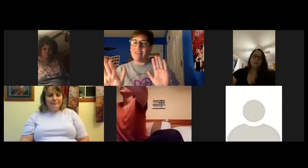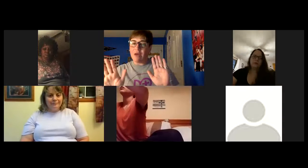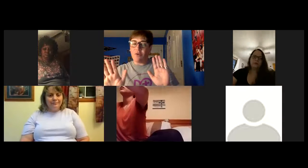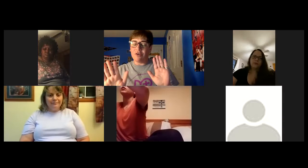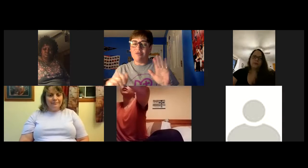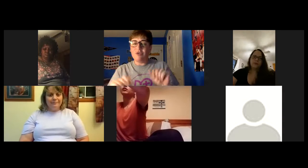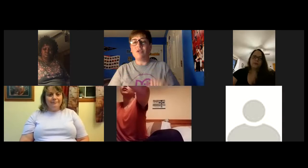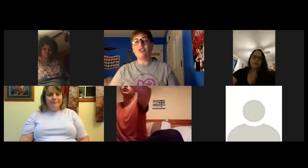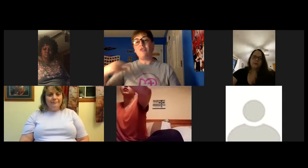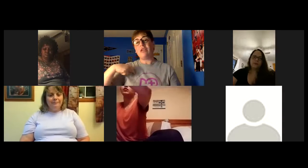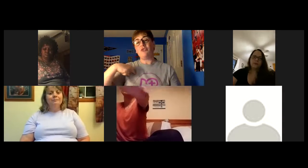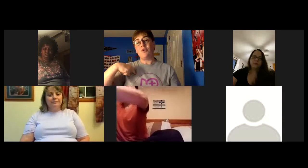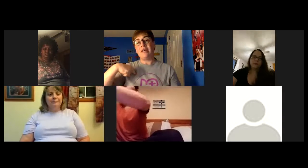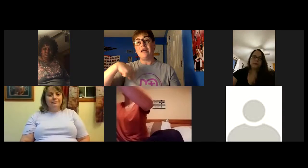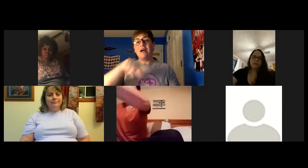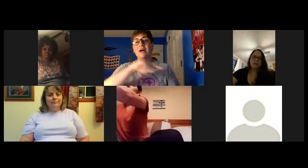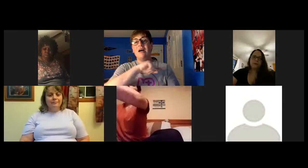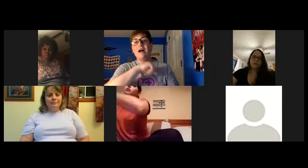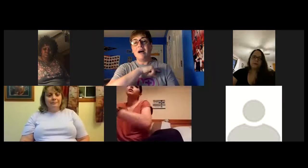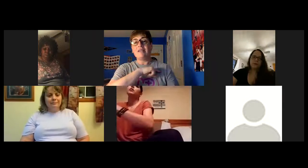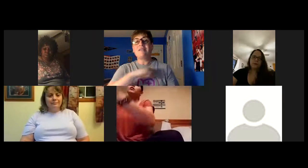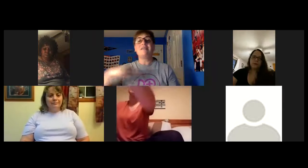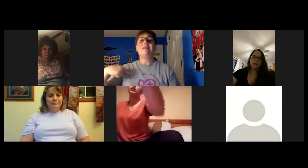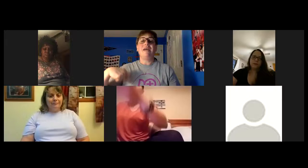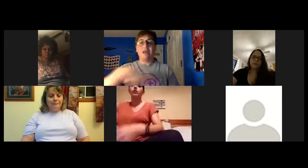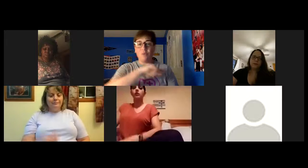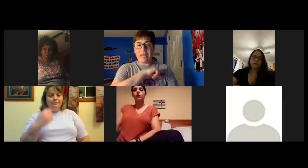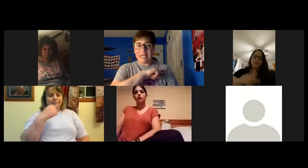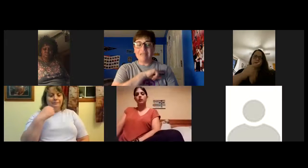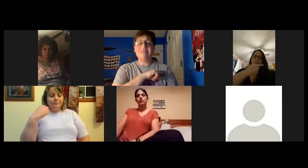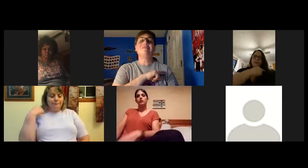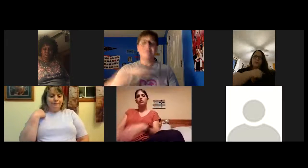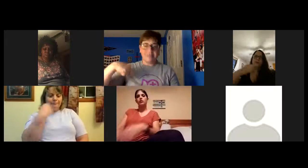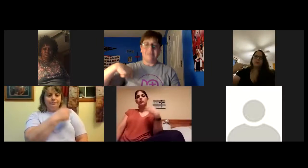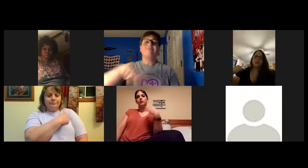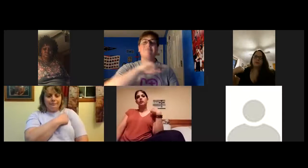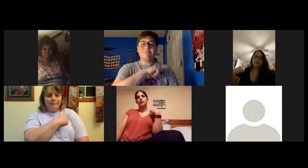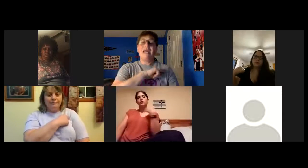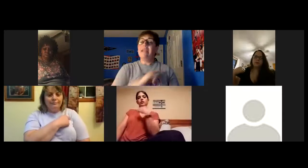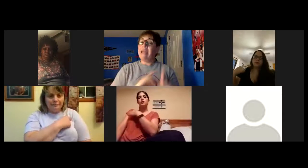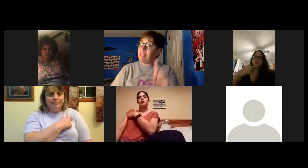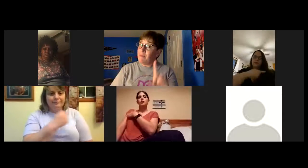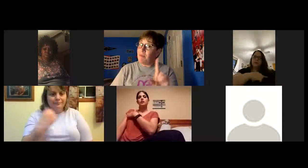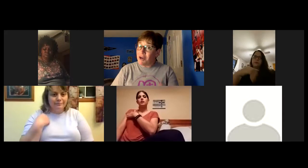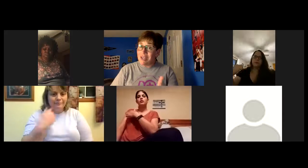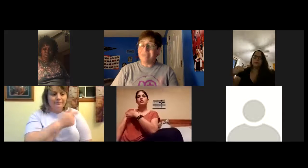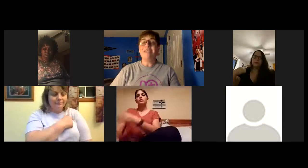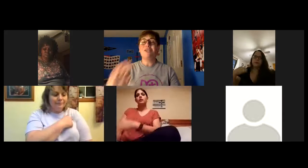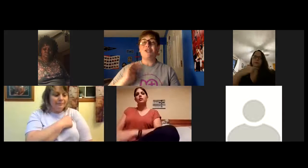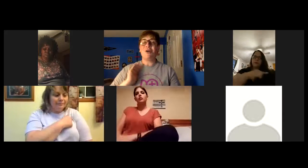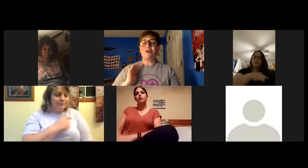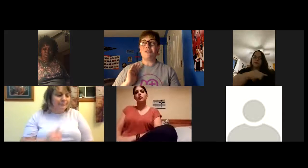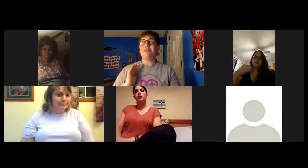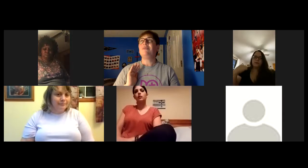instead of that word, if you want to show that you're doing us and we. Now in the book,